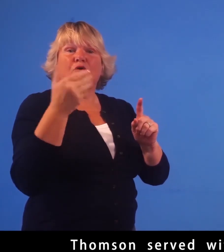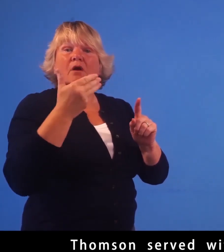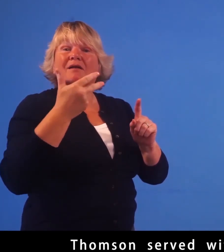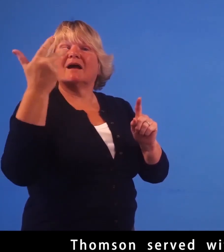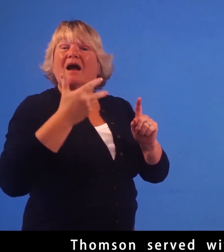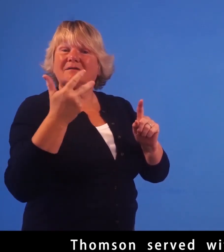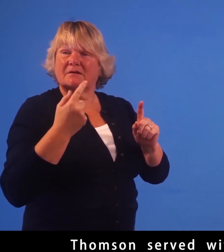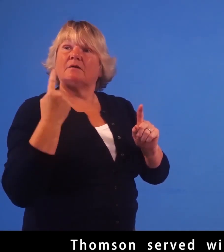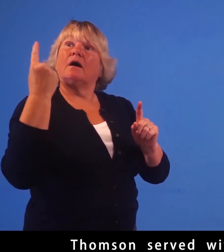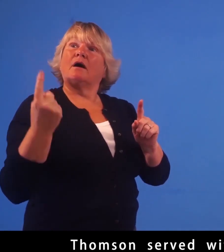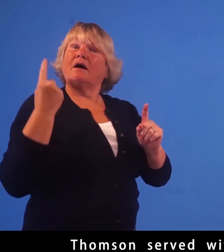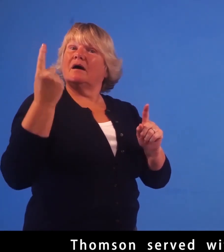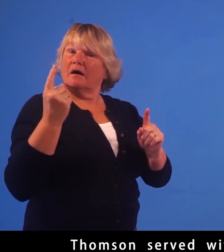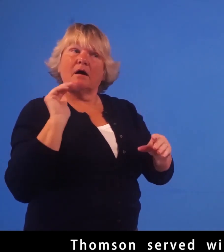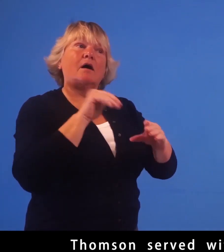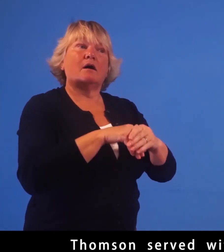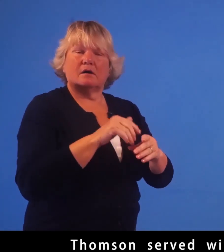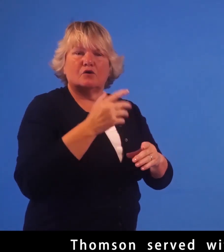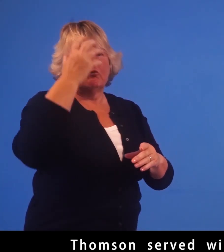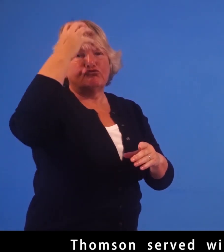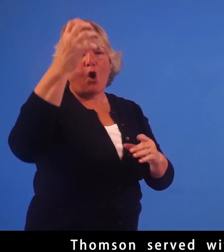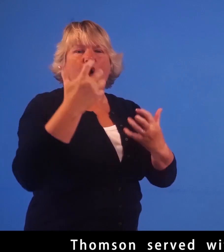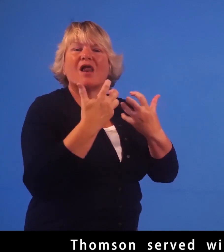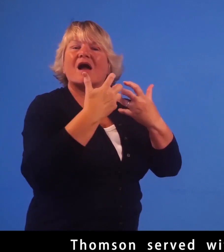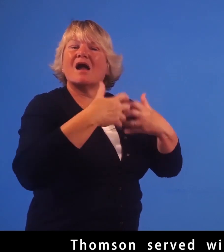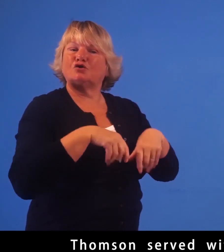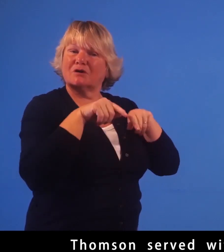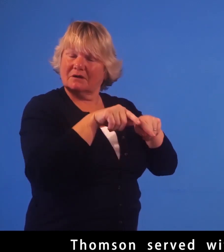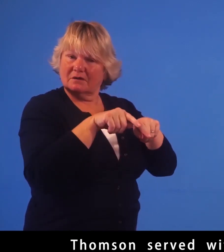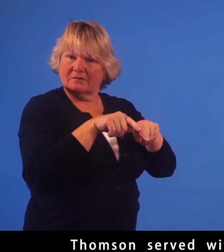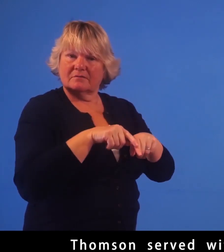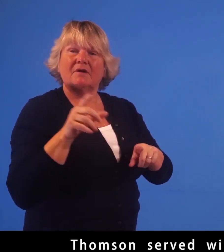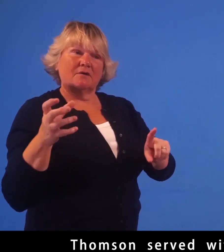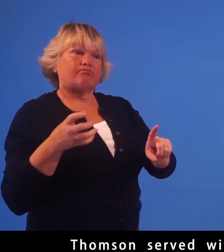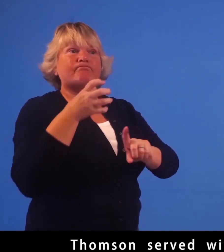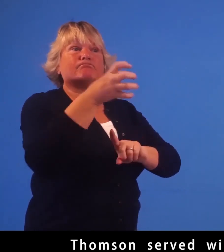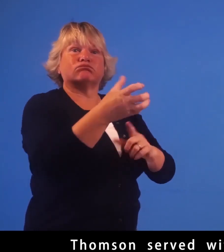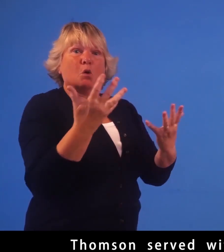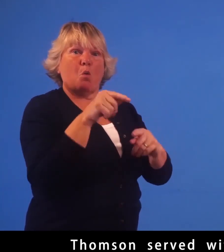Thomson served with the Royal Engineers between 1916 and 1918.